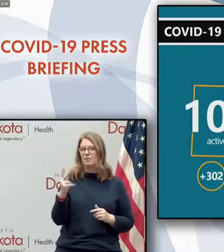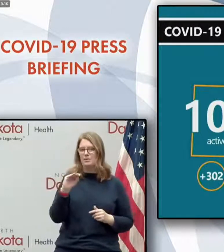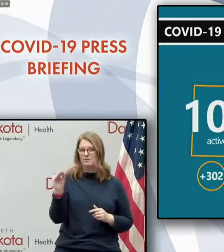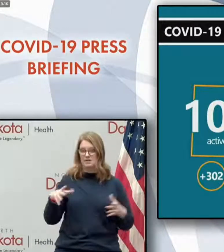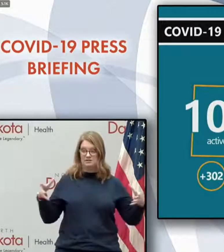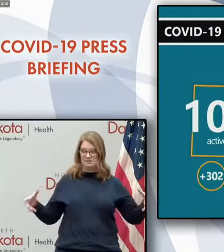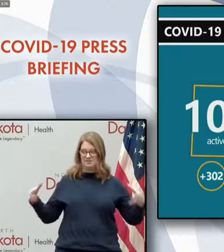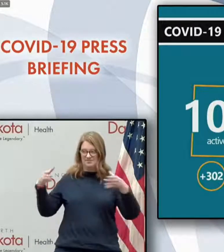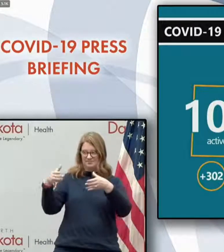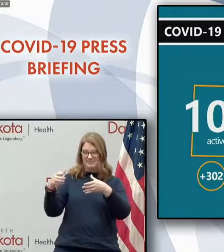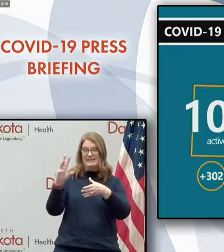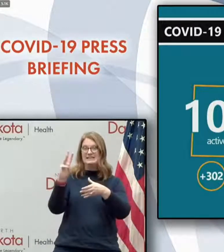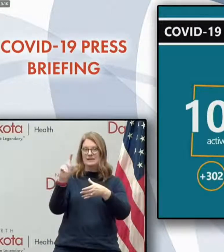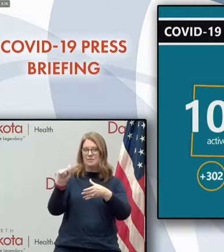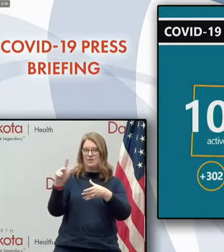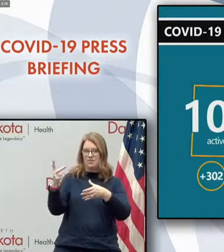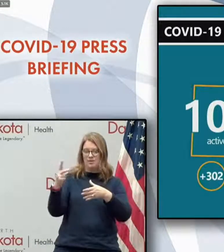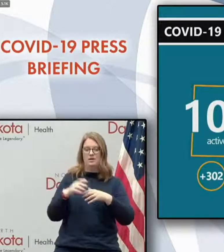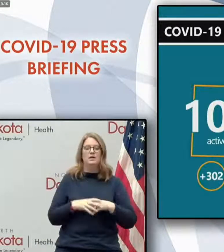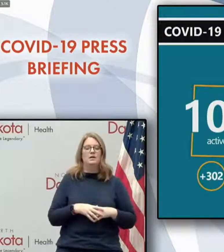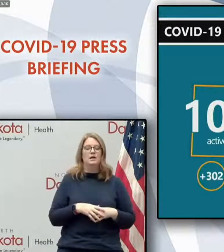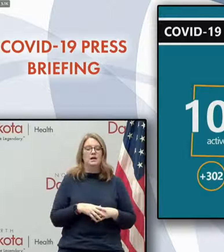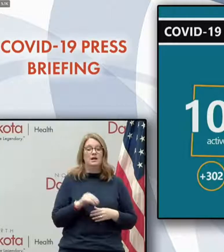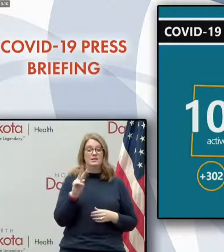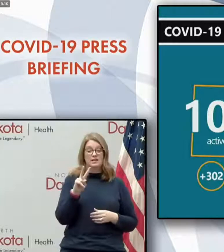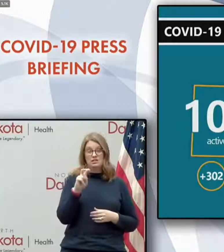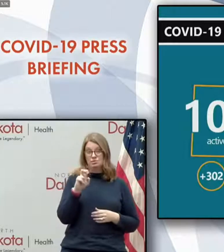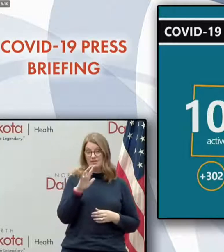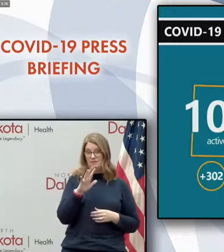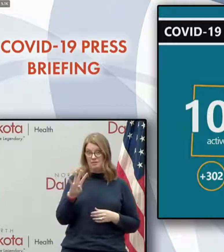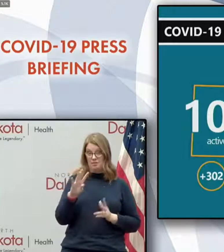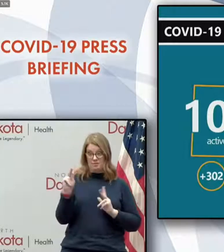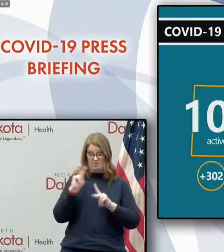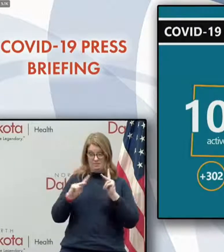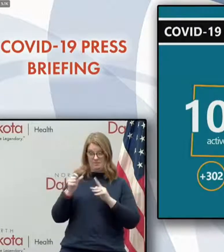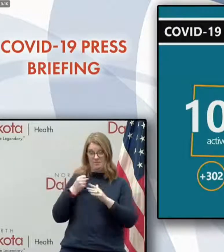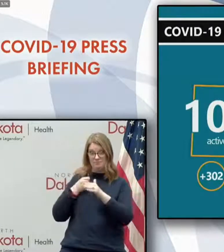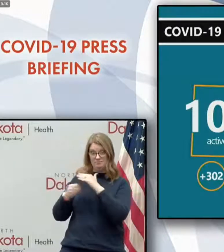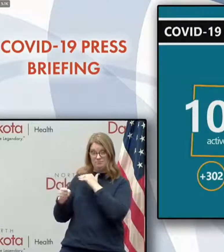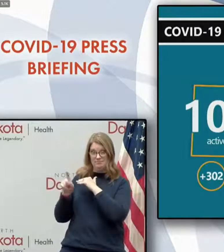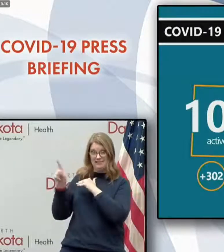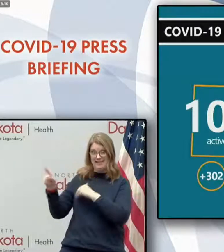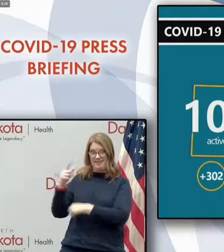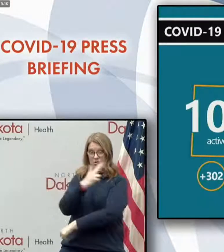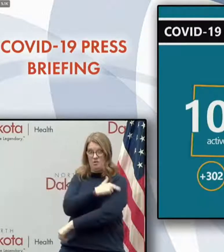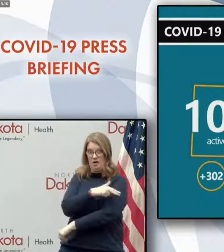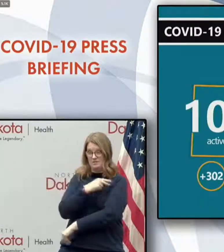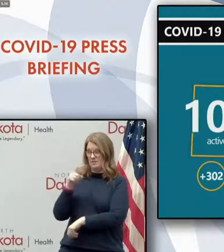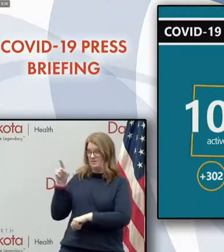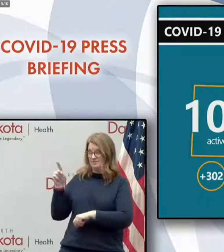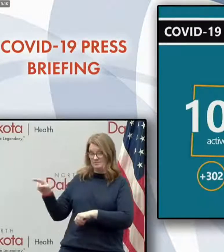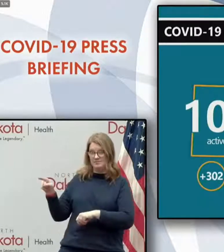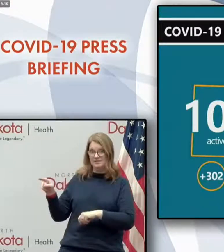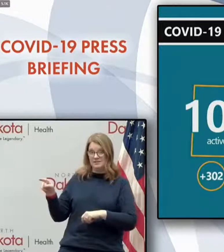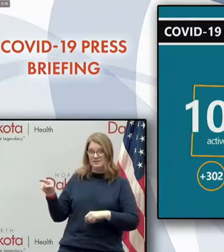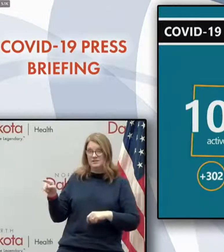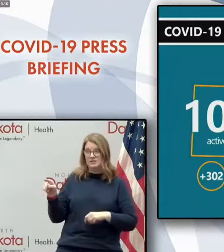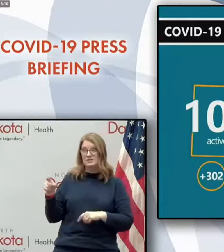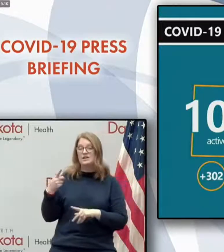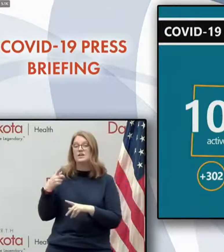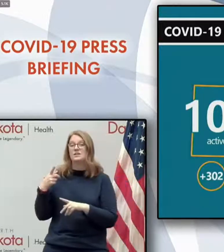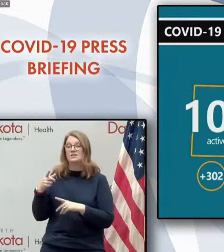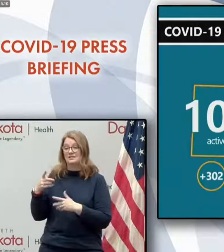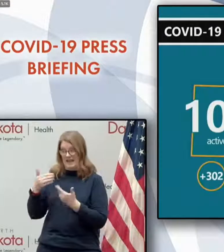talked extensively about the 254 people that are hospitalized, and those are people that are hospitalized due to